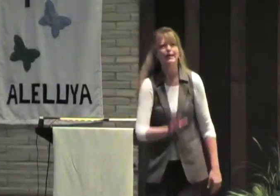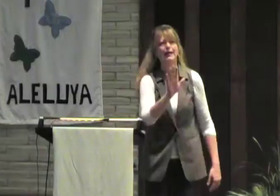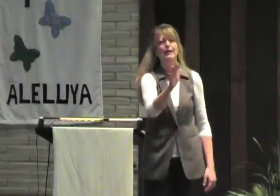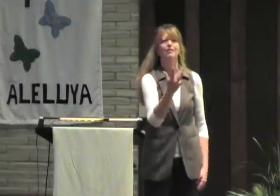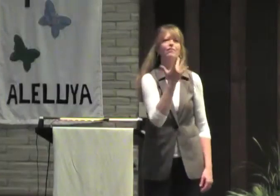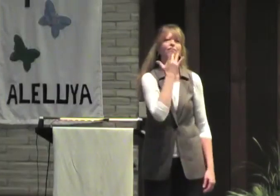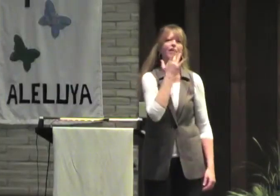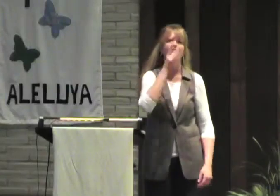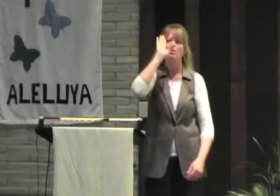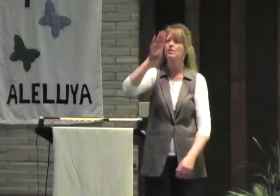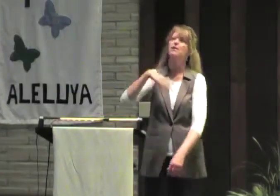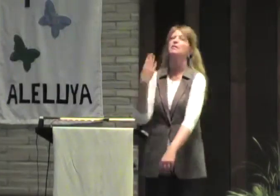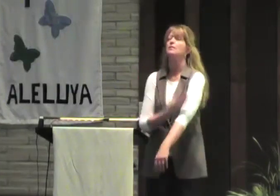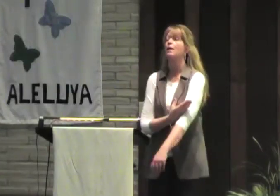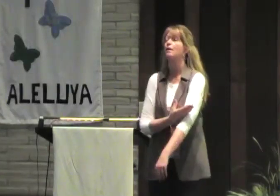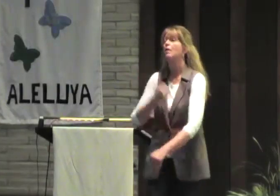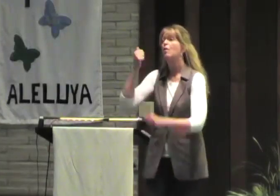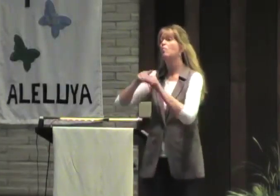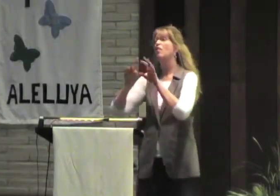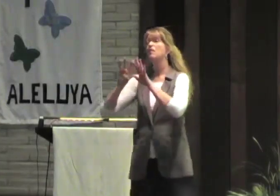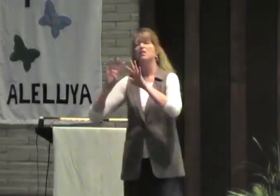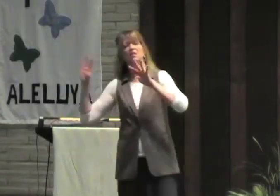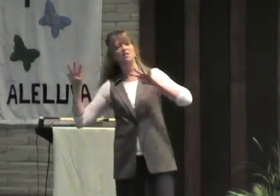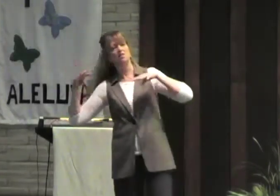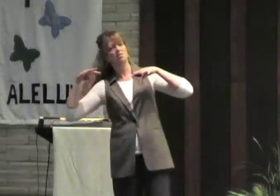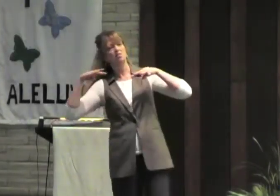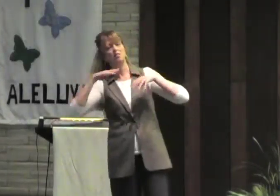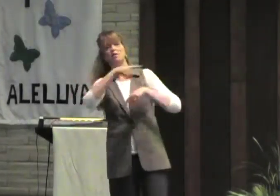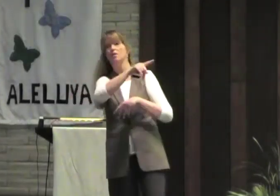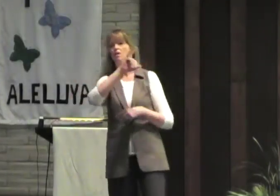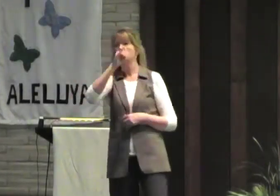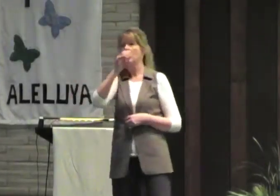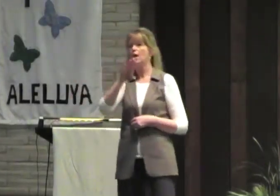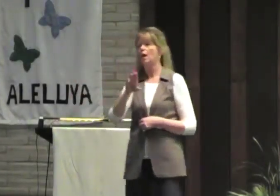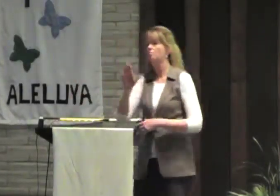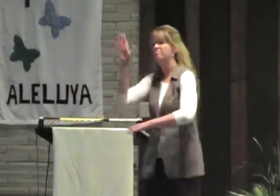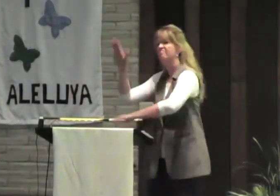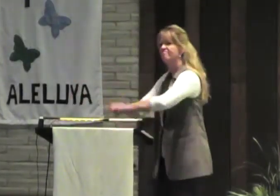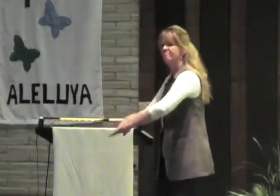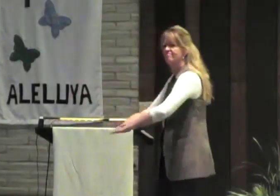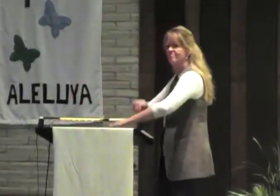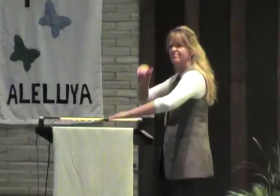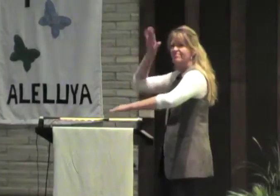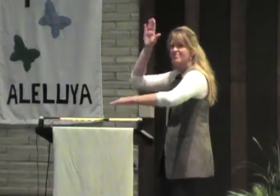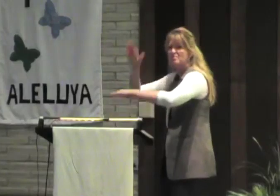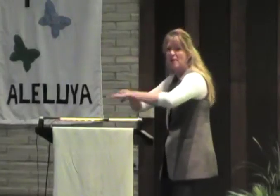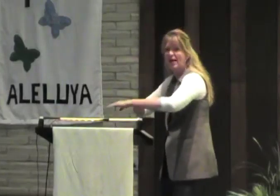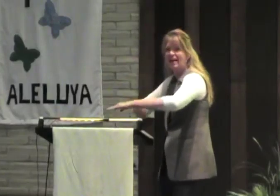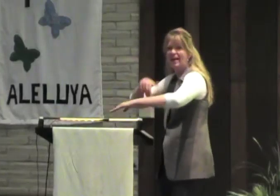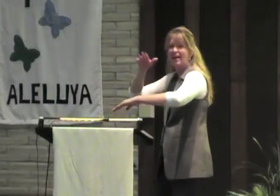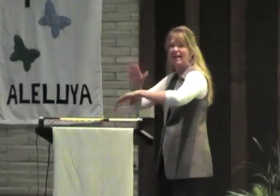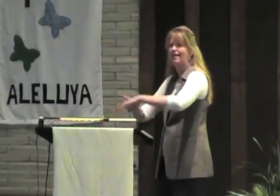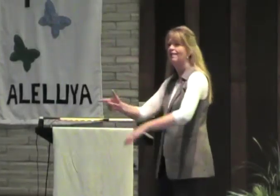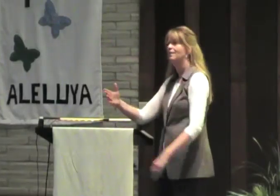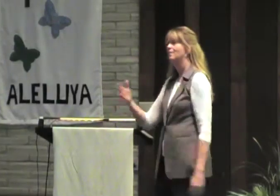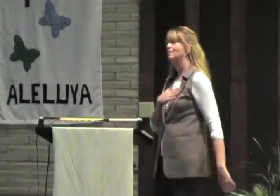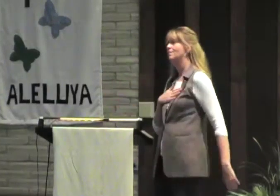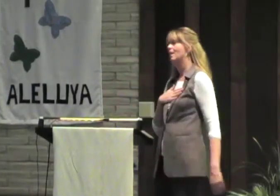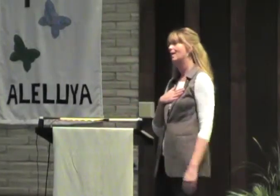he loved him. He was his favorite son. And all the other brothers looked to Jacob. And they saw him getting